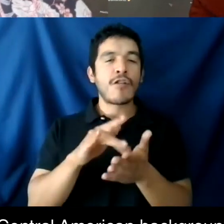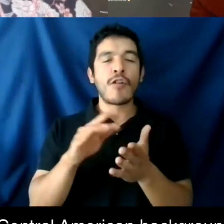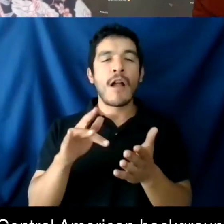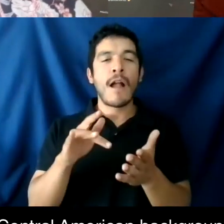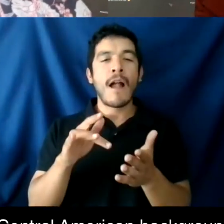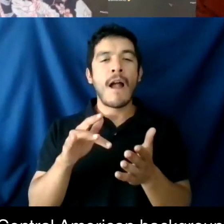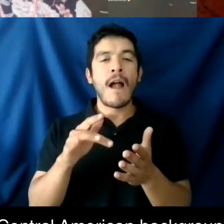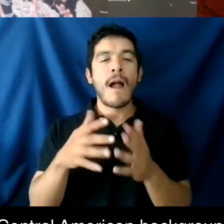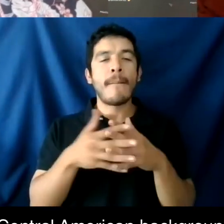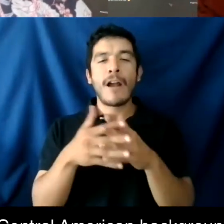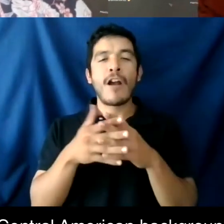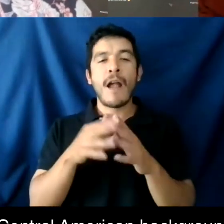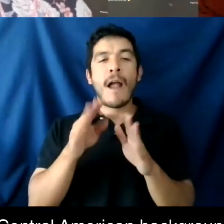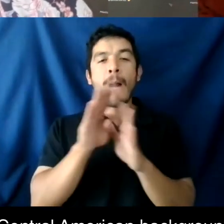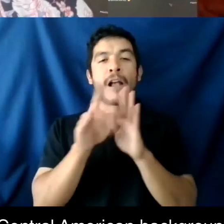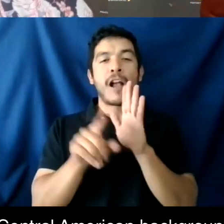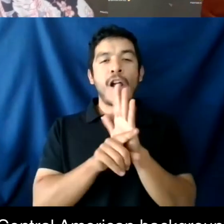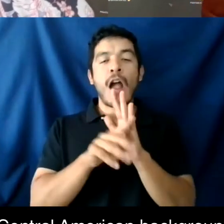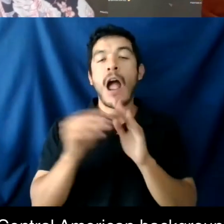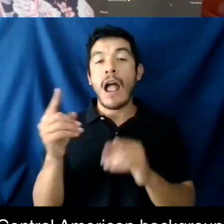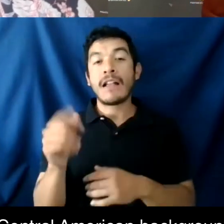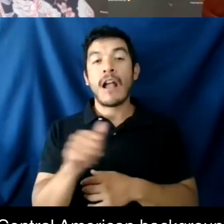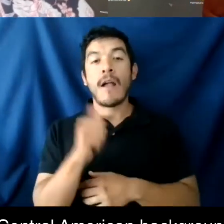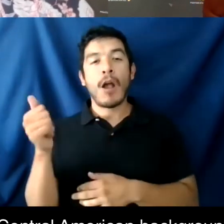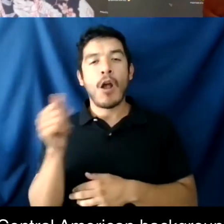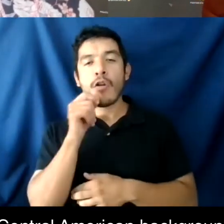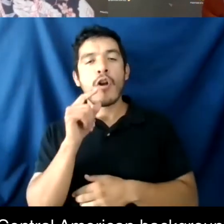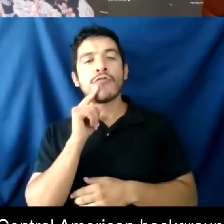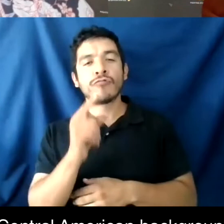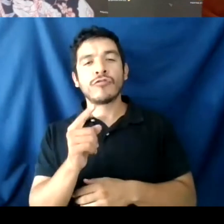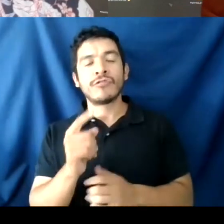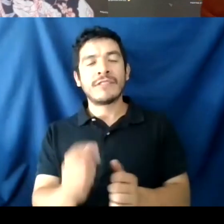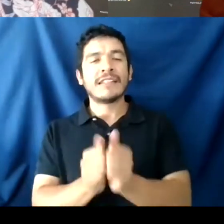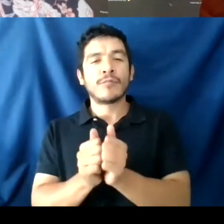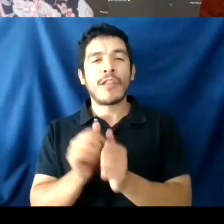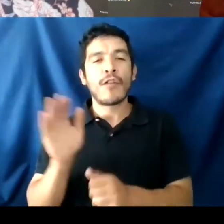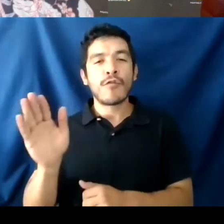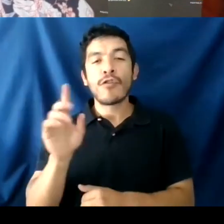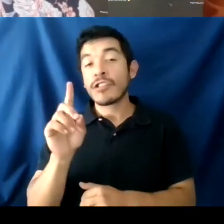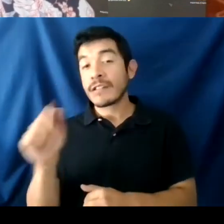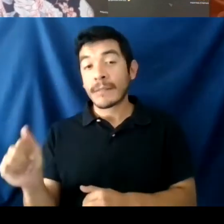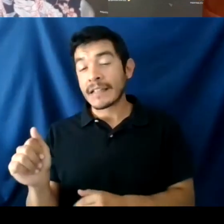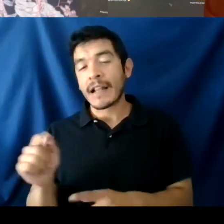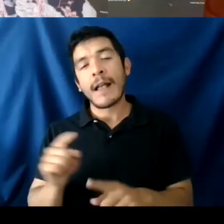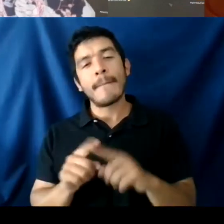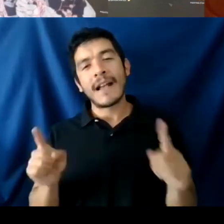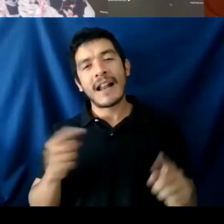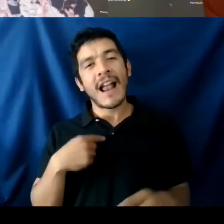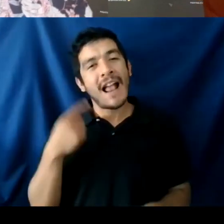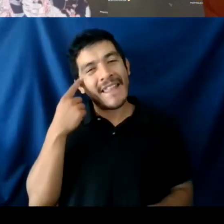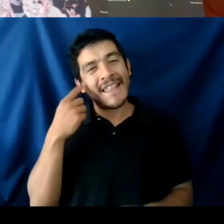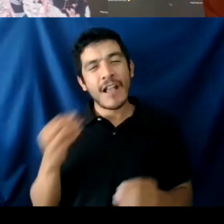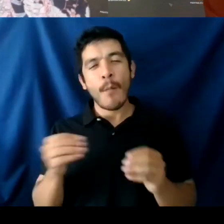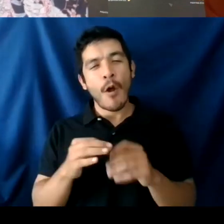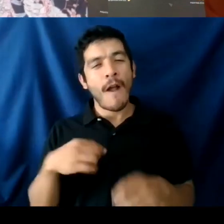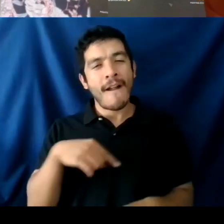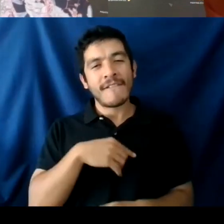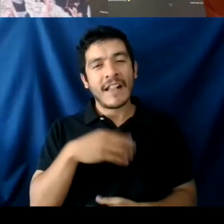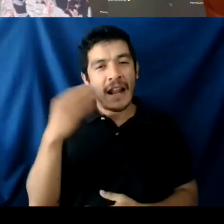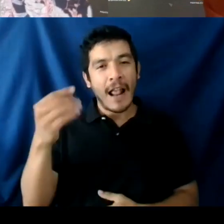background, and then another person that like really engages with your disability. But I mean there's more of us out